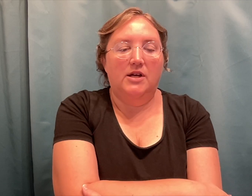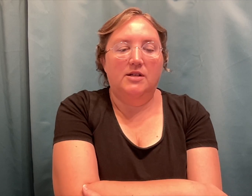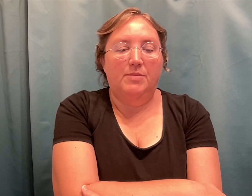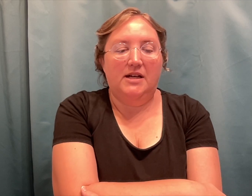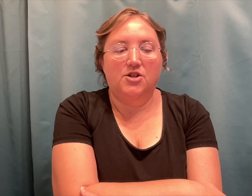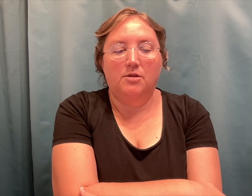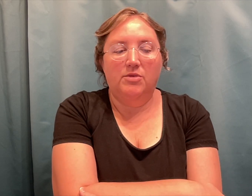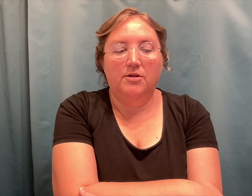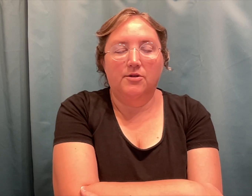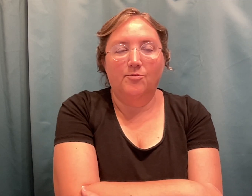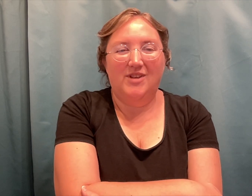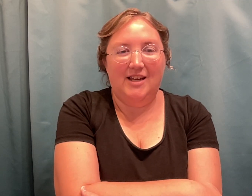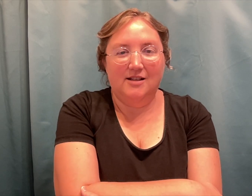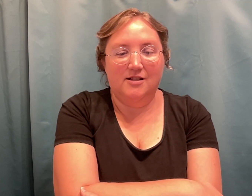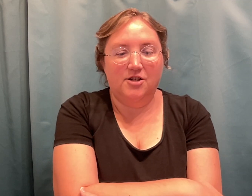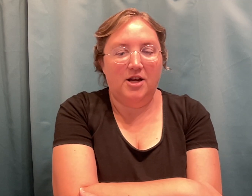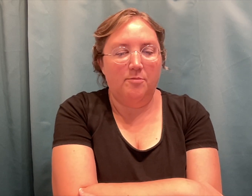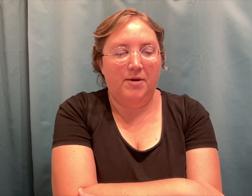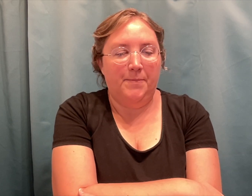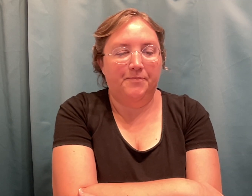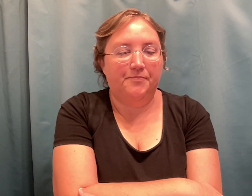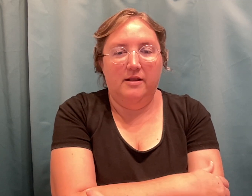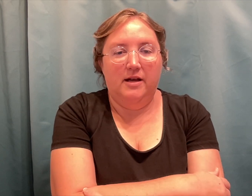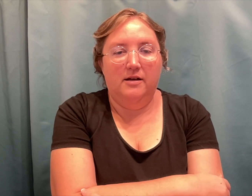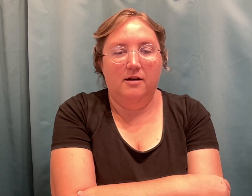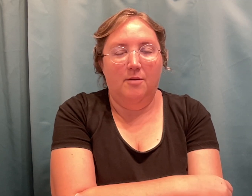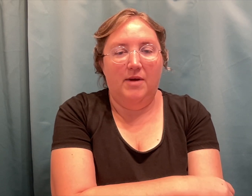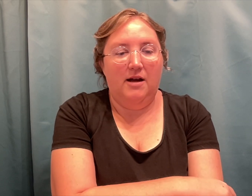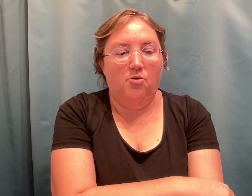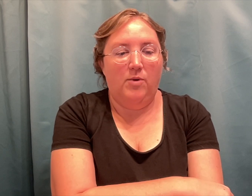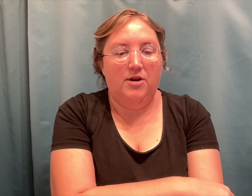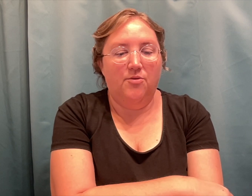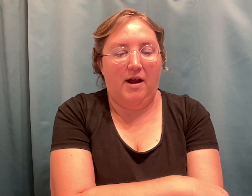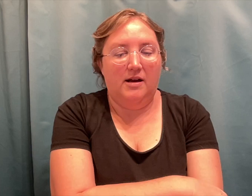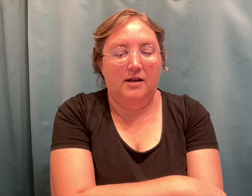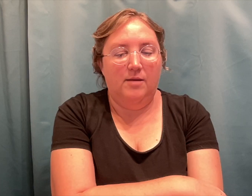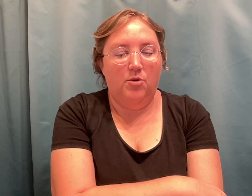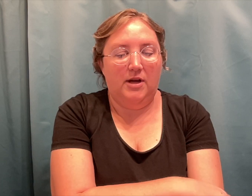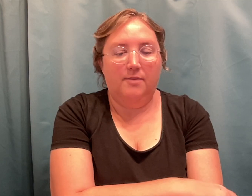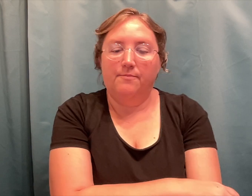depiction builder, guess the shape, and then come back when you're ready to keep working.